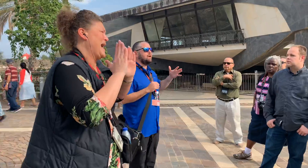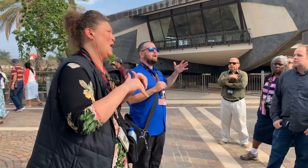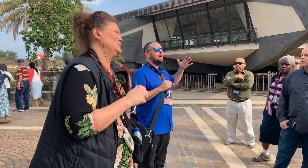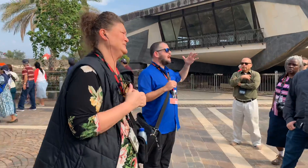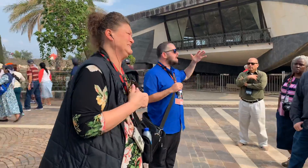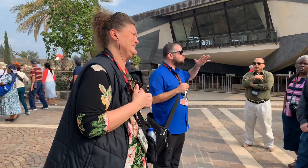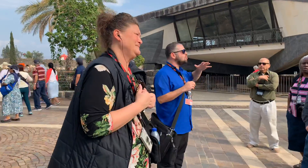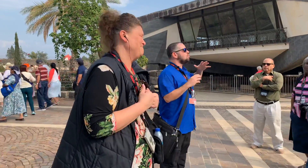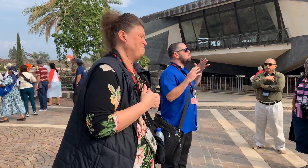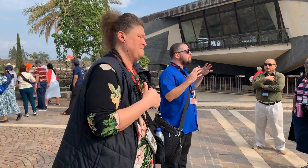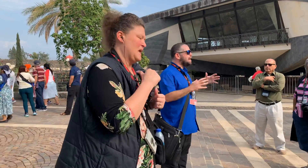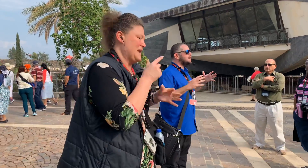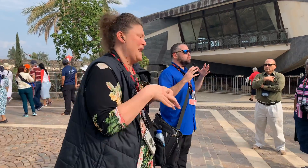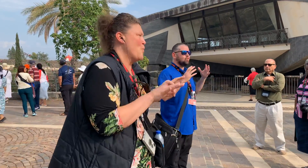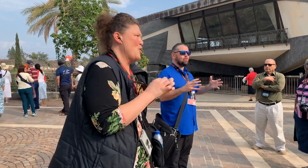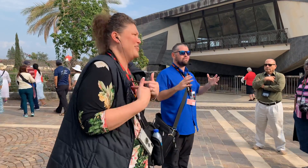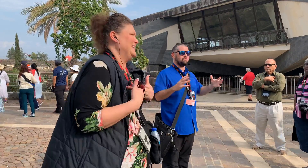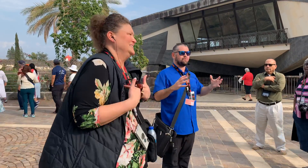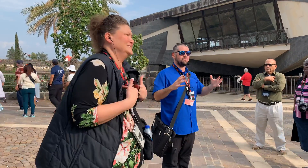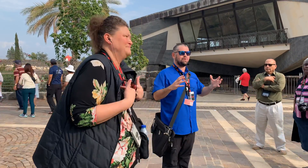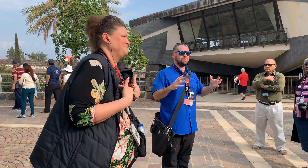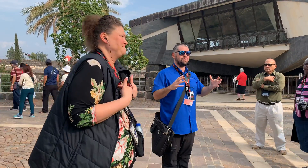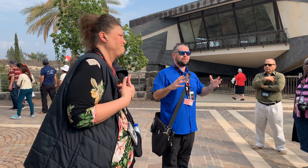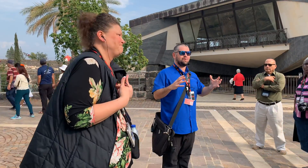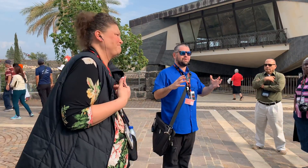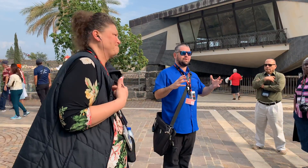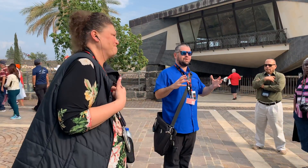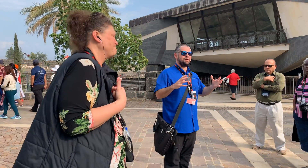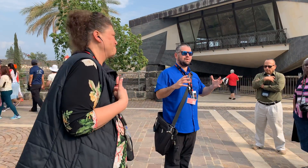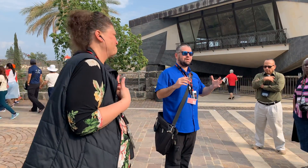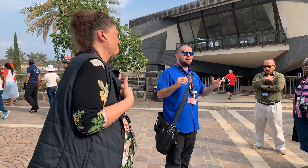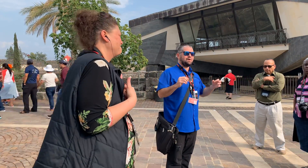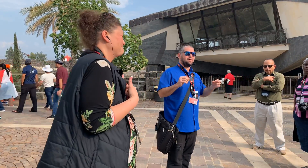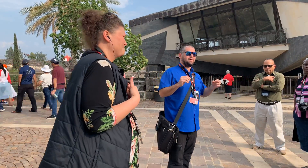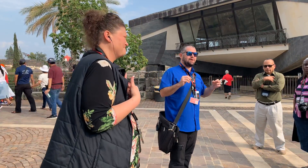come under my roof.